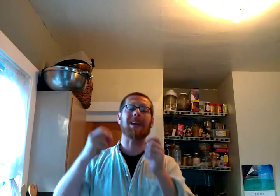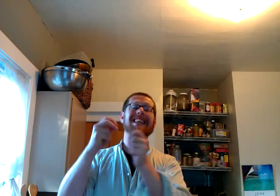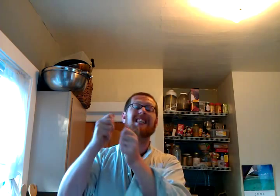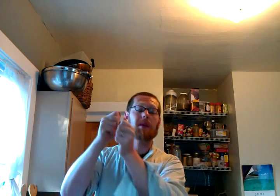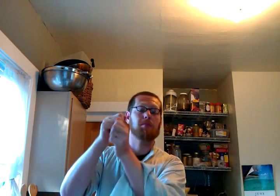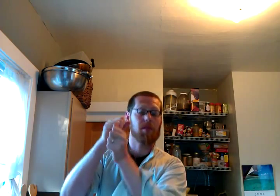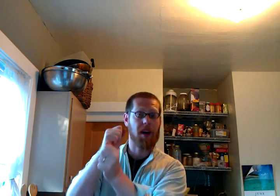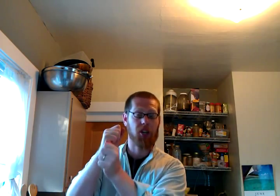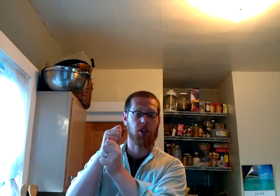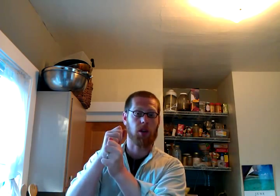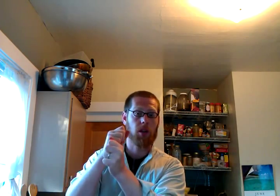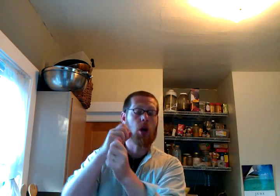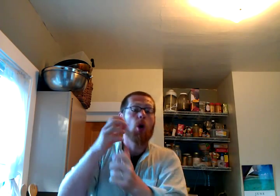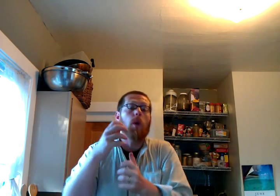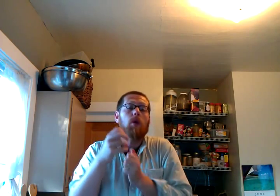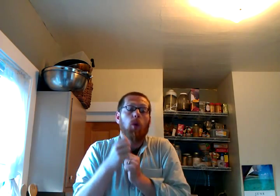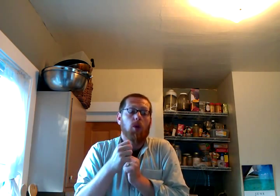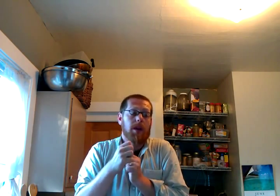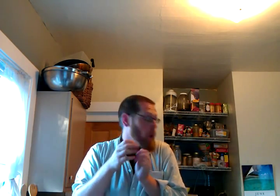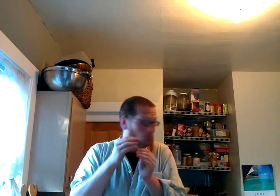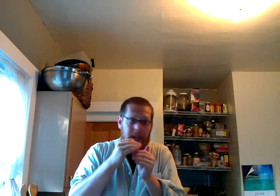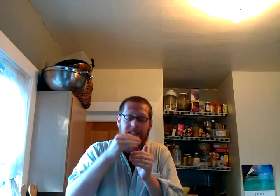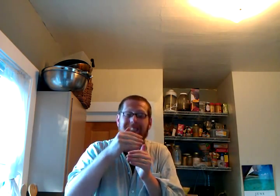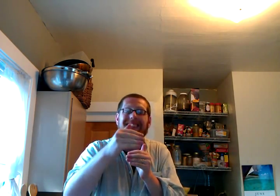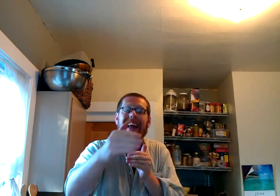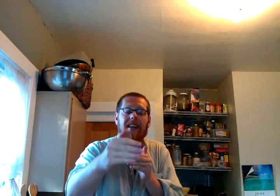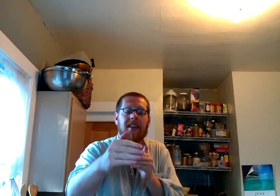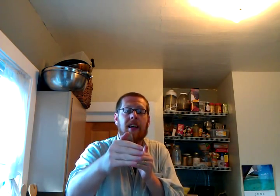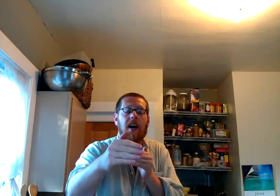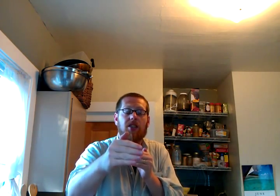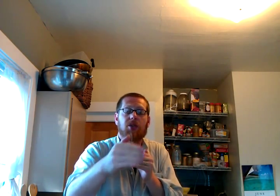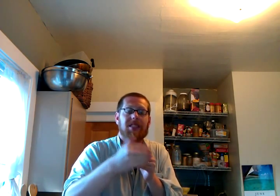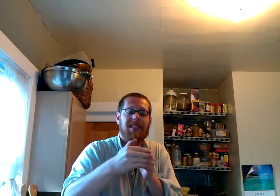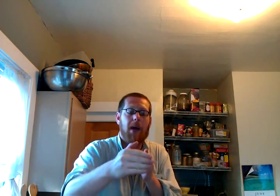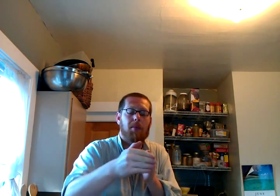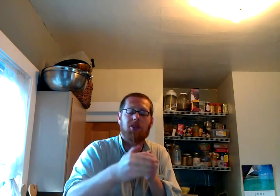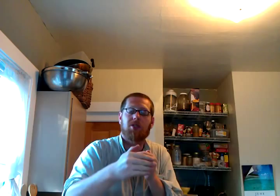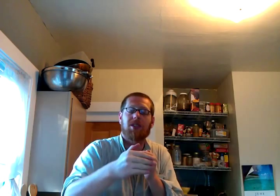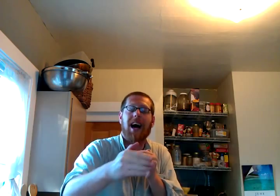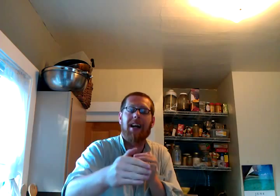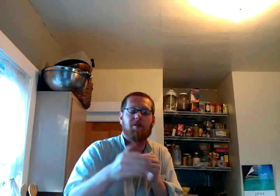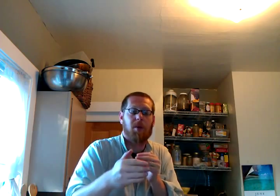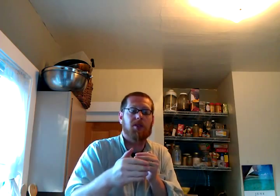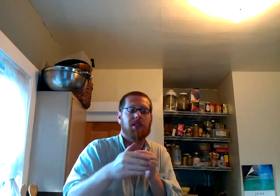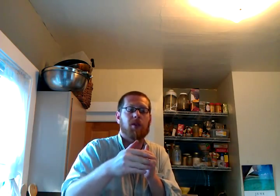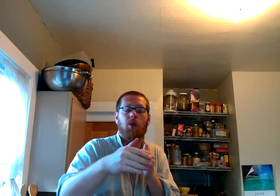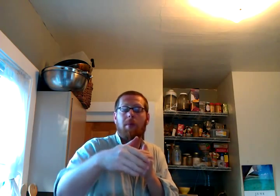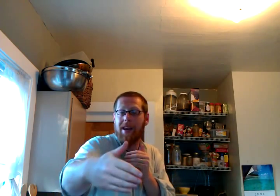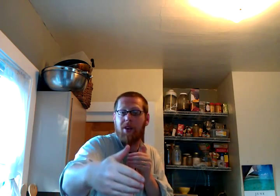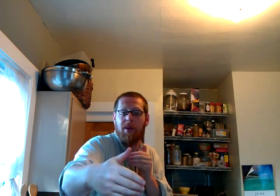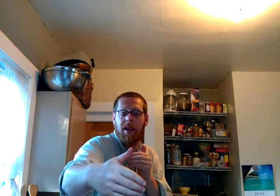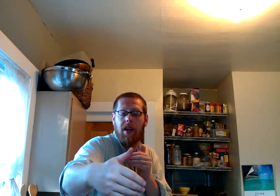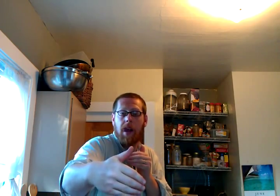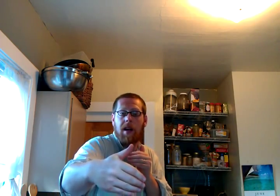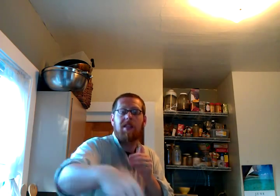need to be professional, we worry that we need to select a certain type or a certain kind of person or pedigree to make